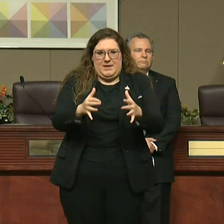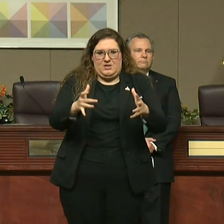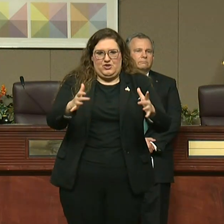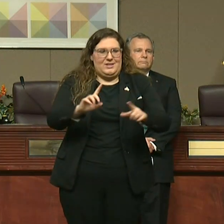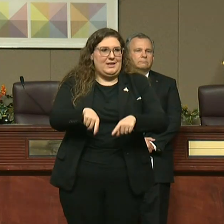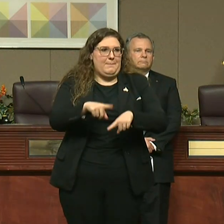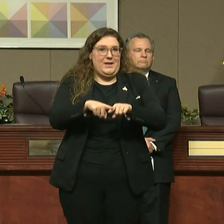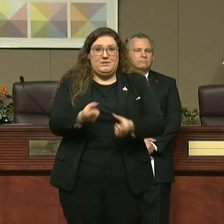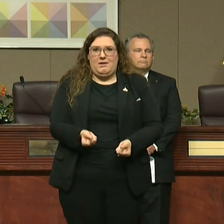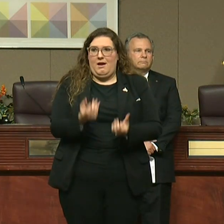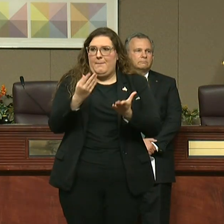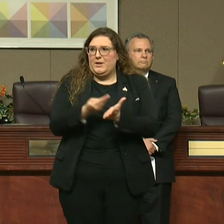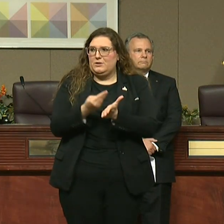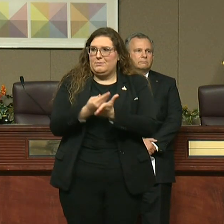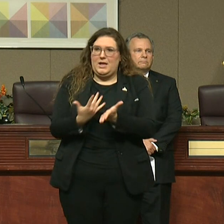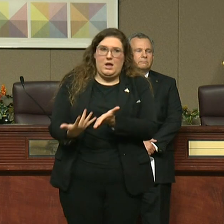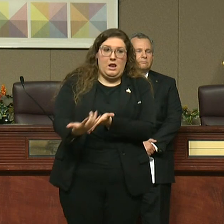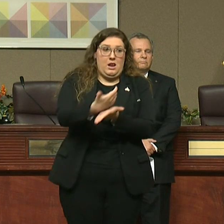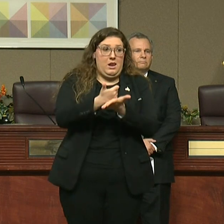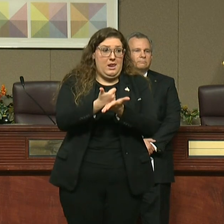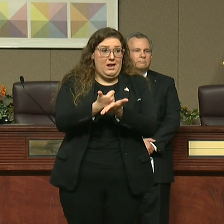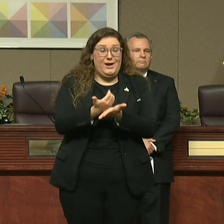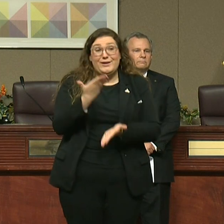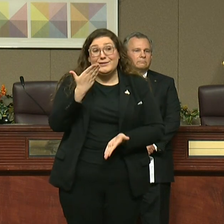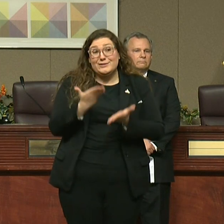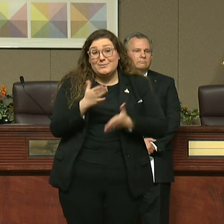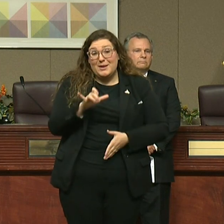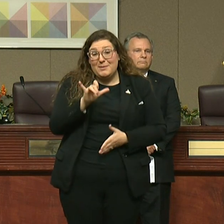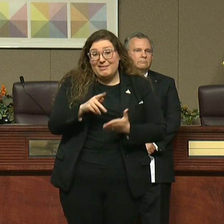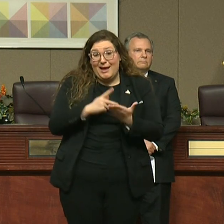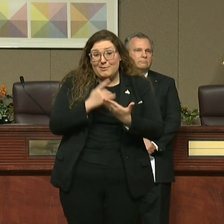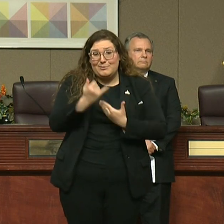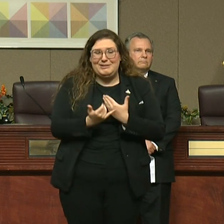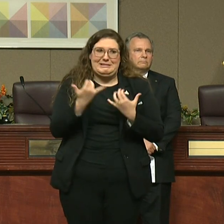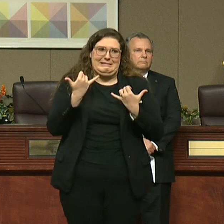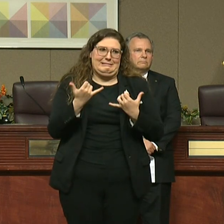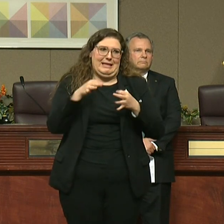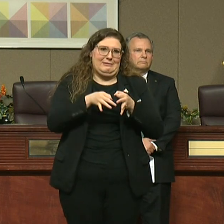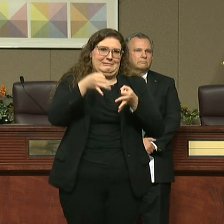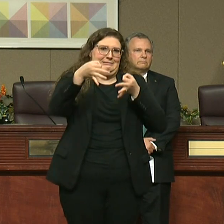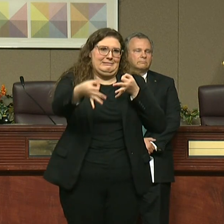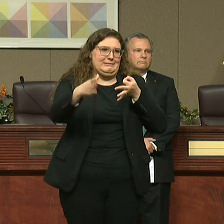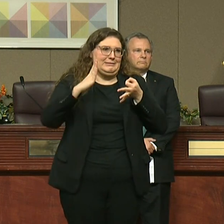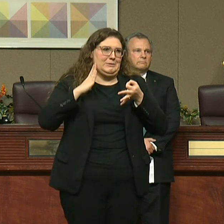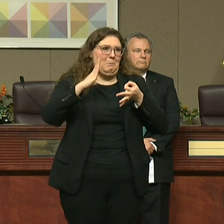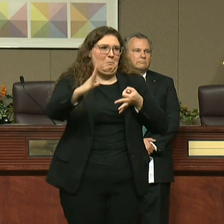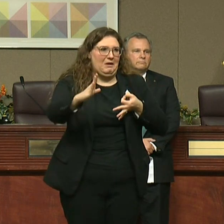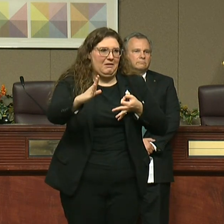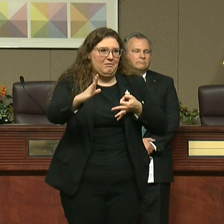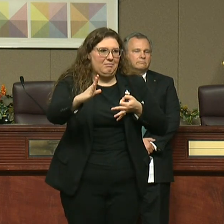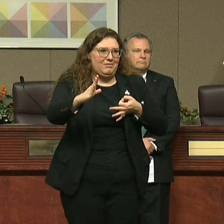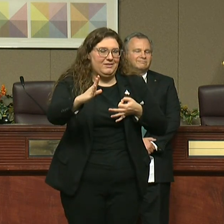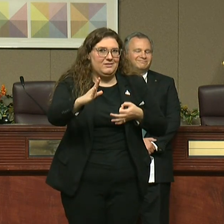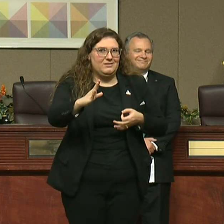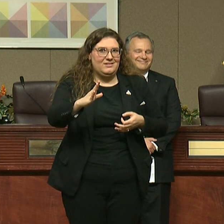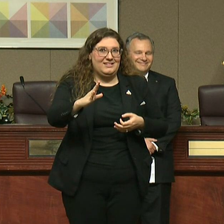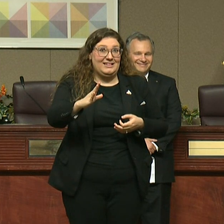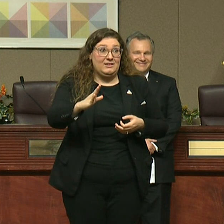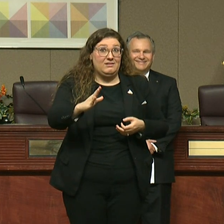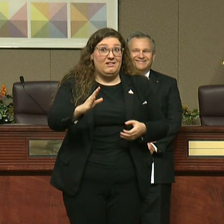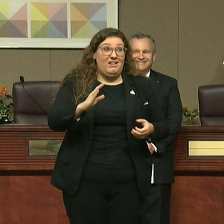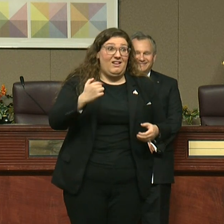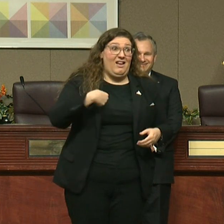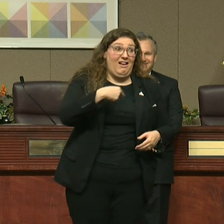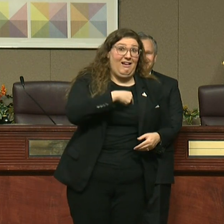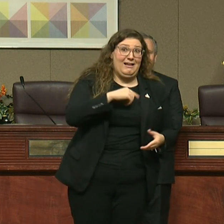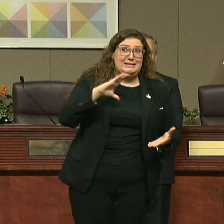may have to delay portions of that. Unlike the federal government, we cannot